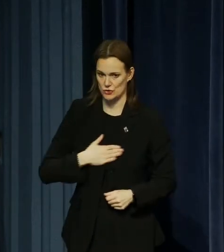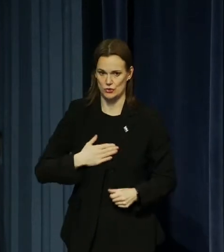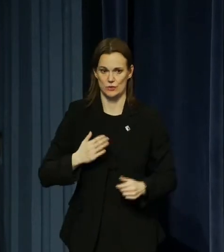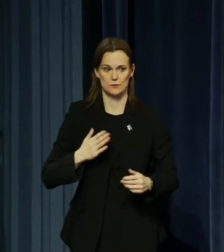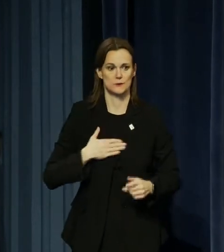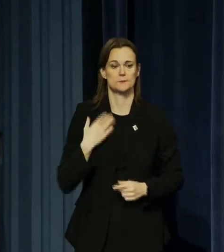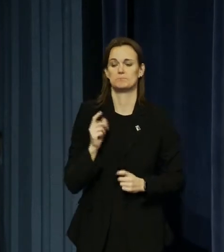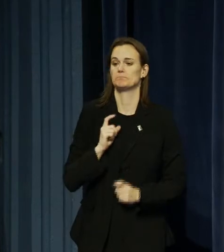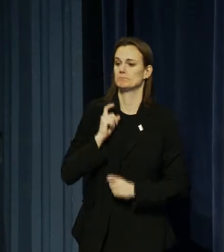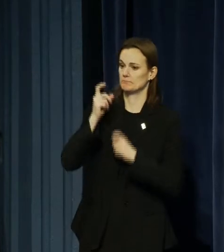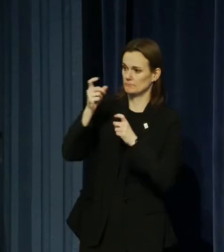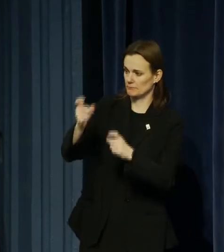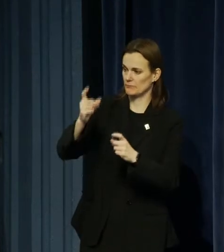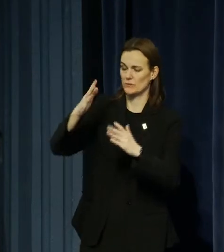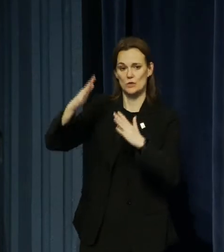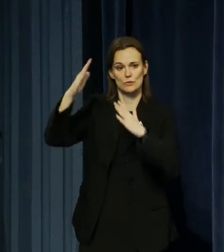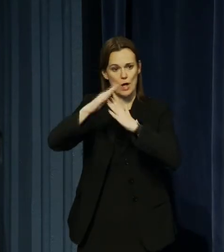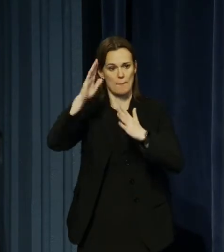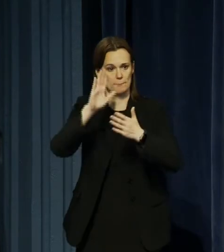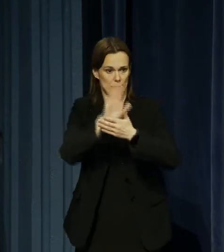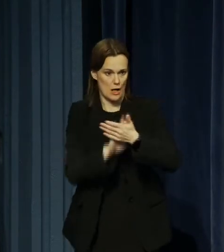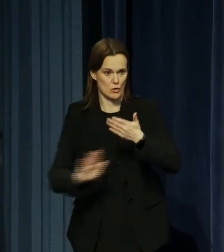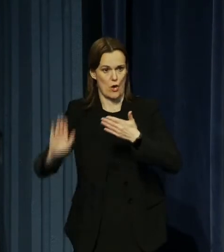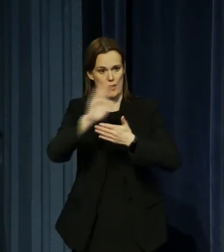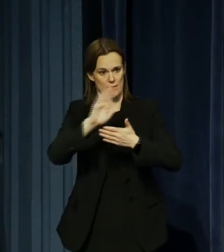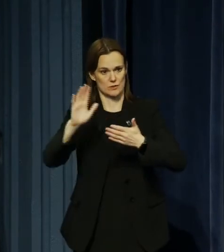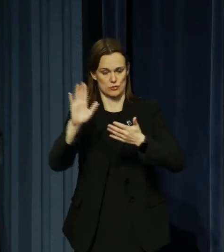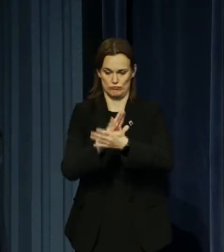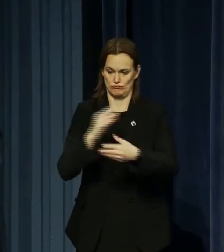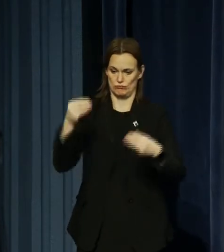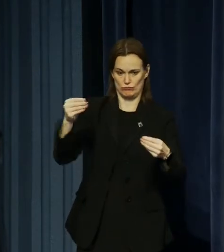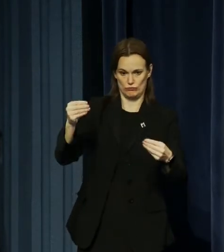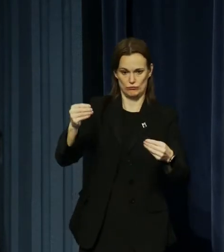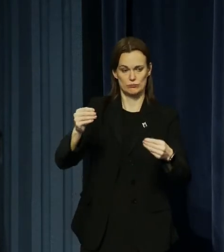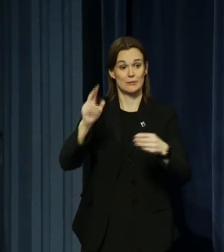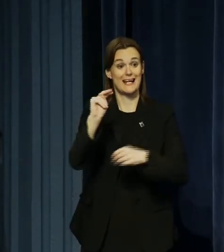everyone please remain standing for O Canada?